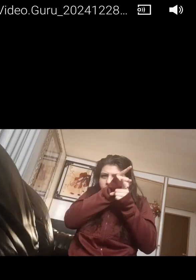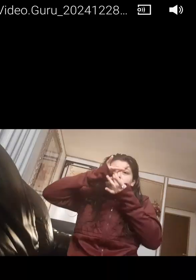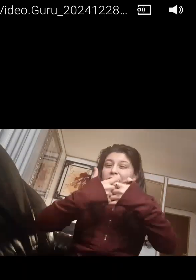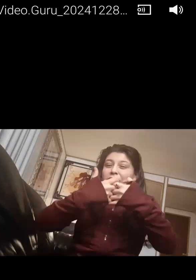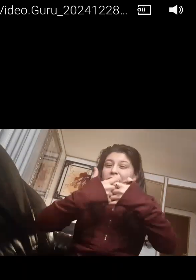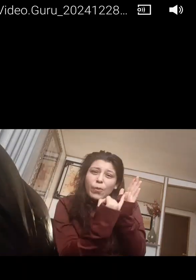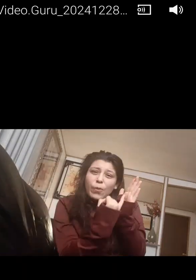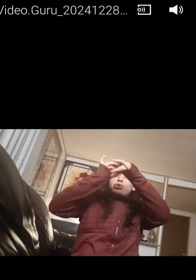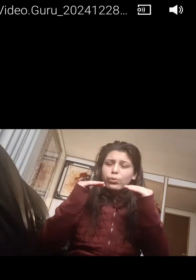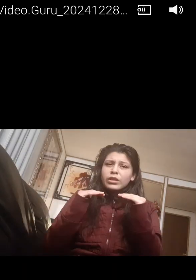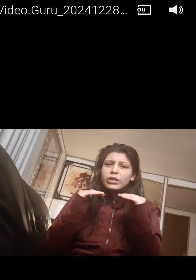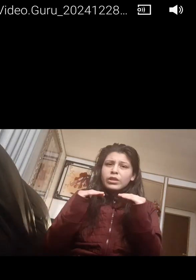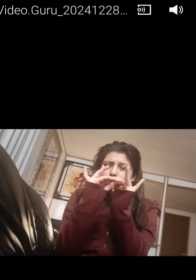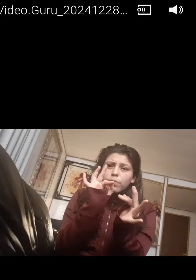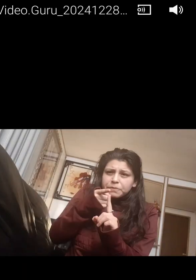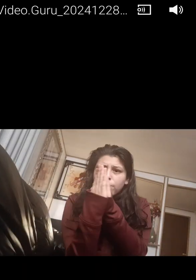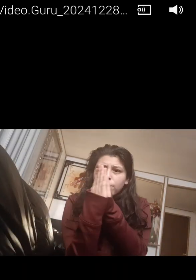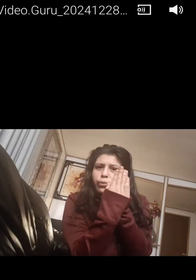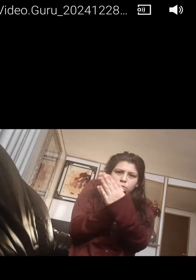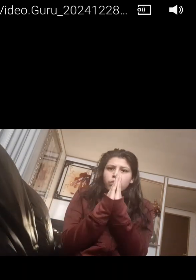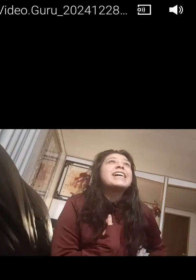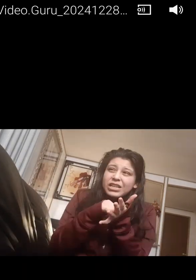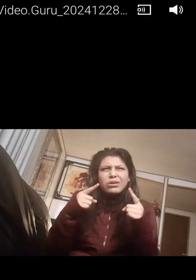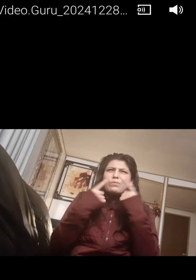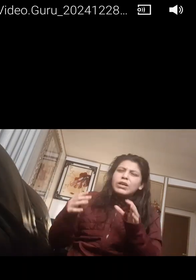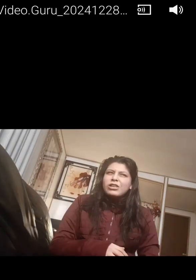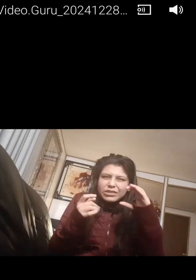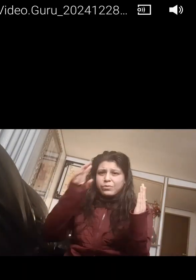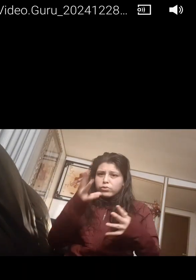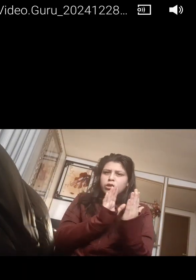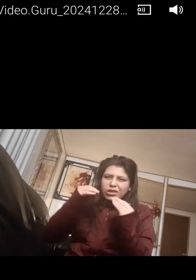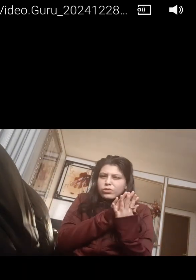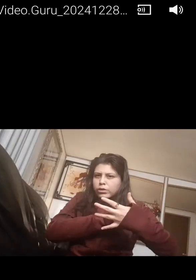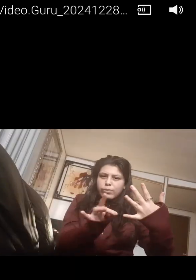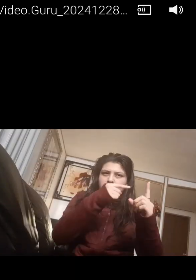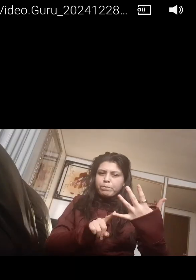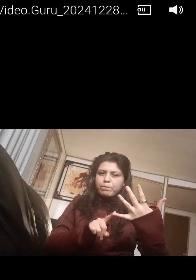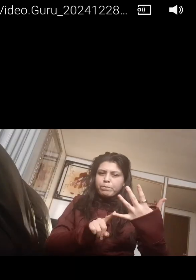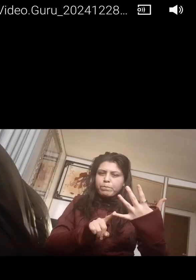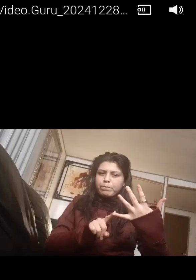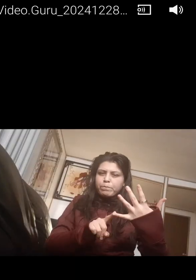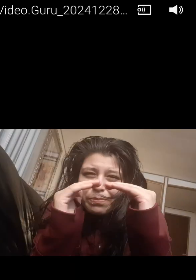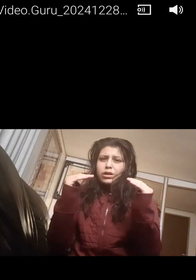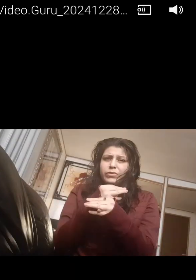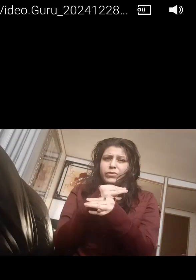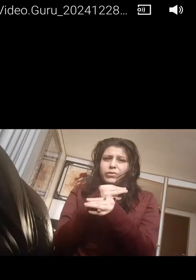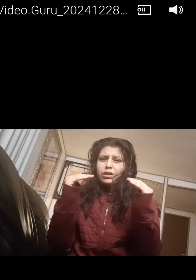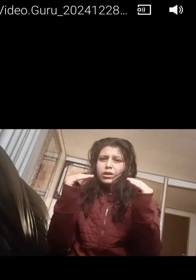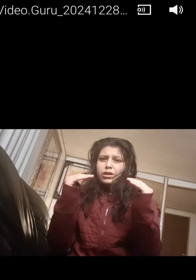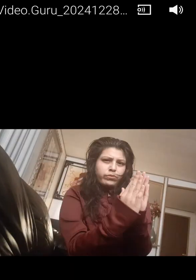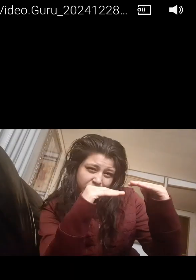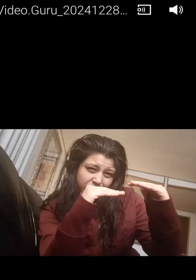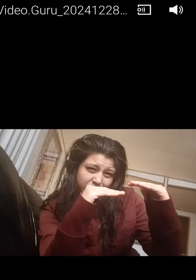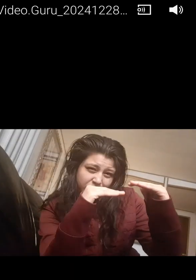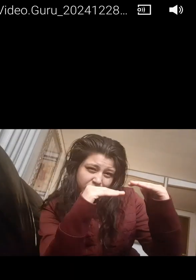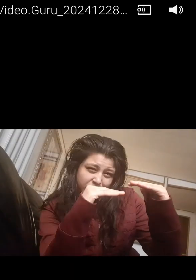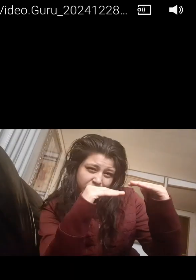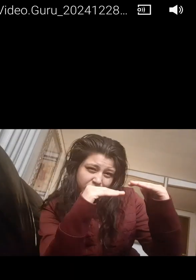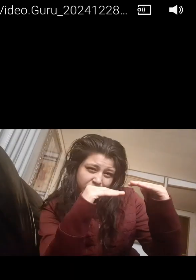So when someone hires you, it means they hire you because